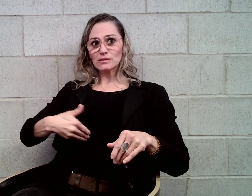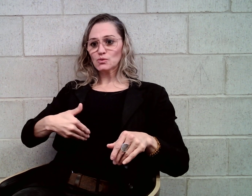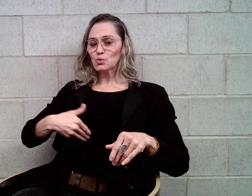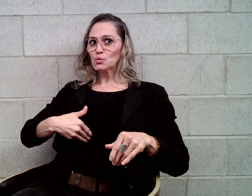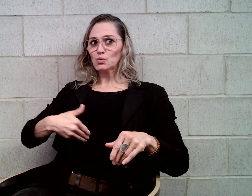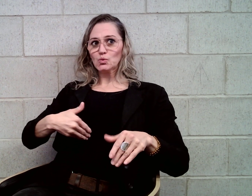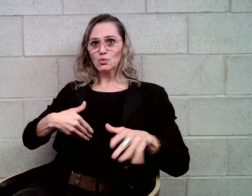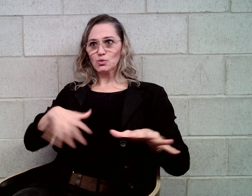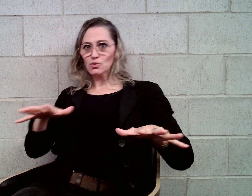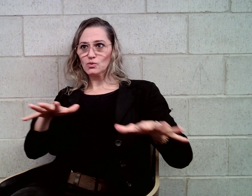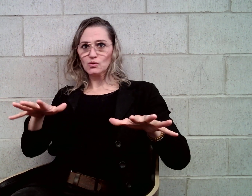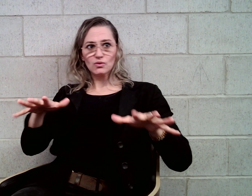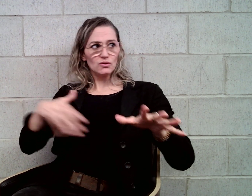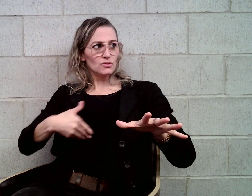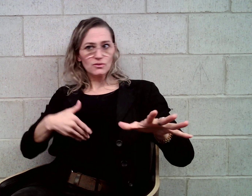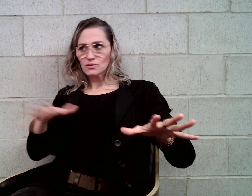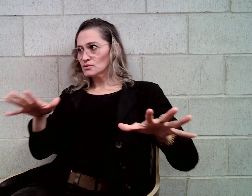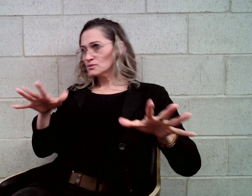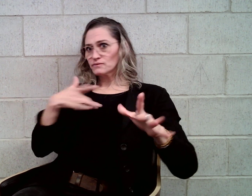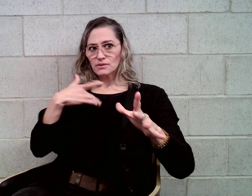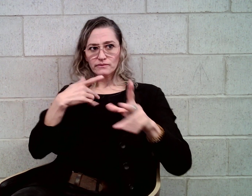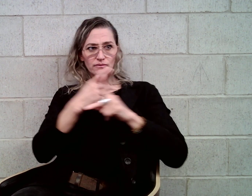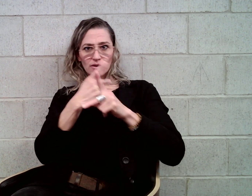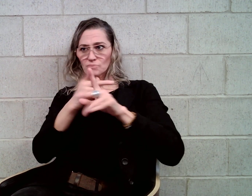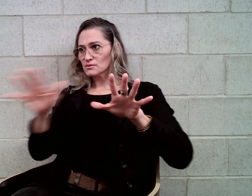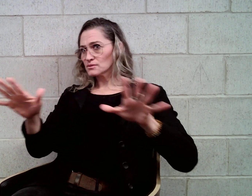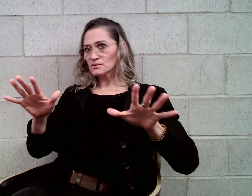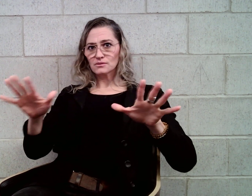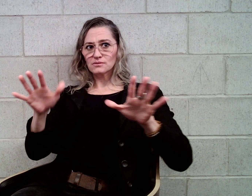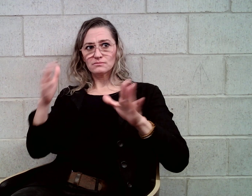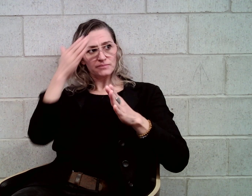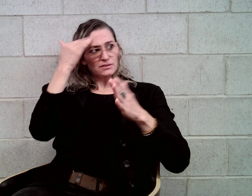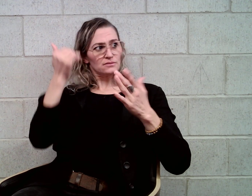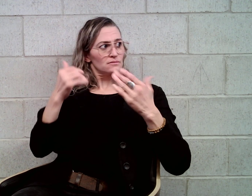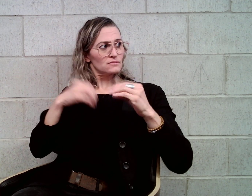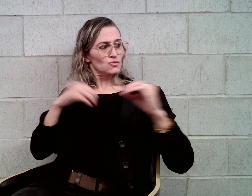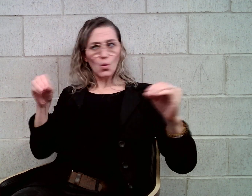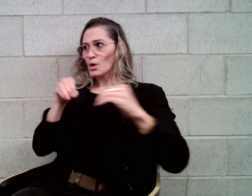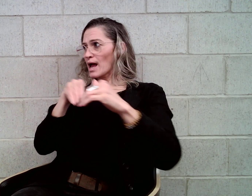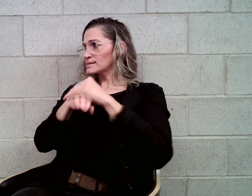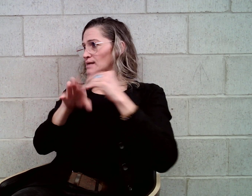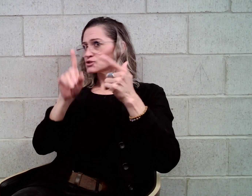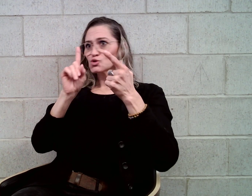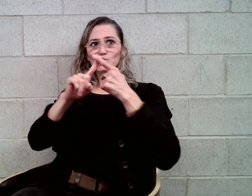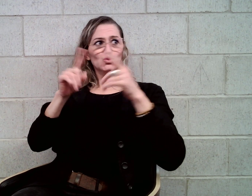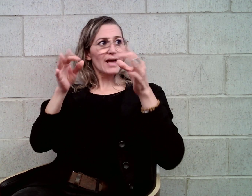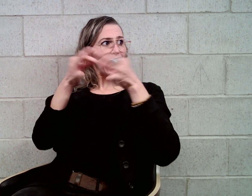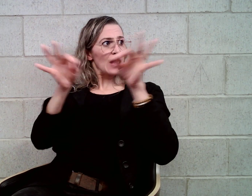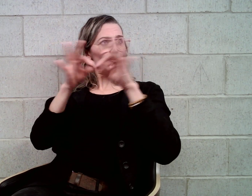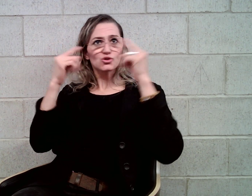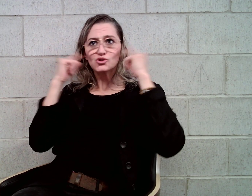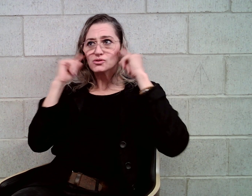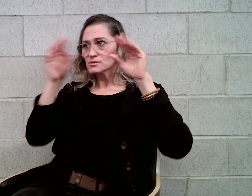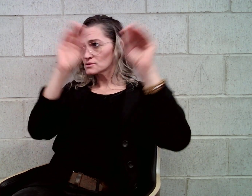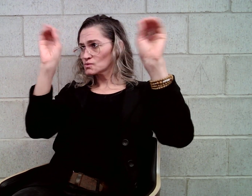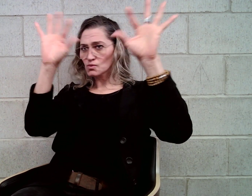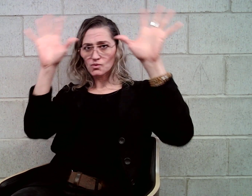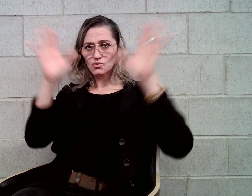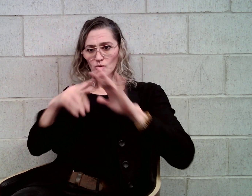difference between those two things, but in any case, my reliance on that is very strong because I don't have access to the spoken language